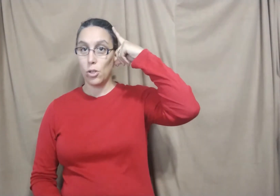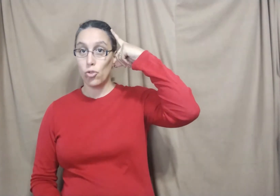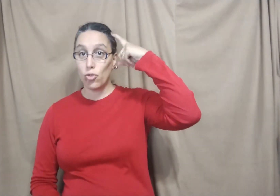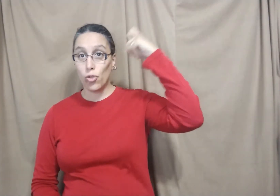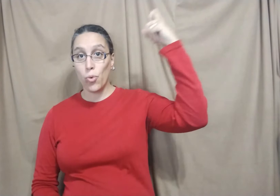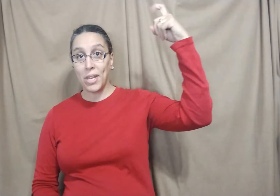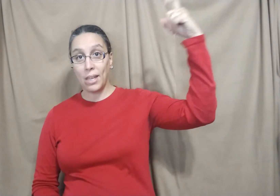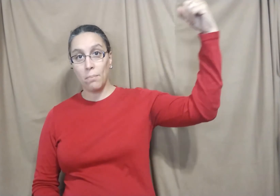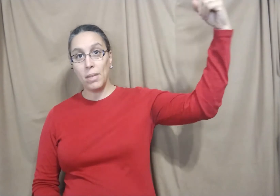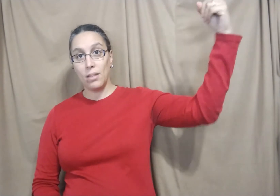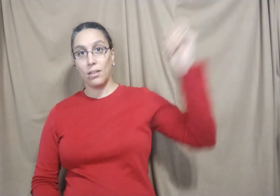dream,